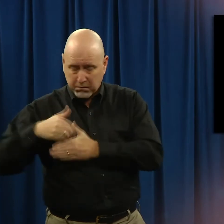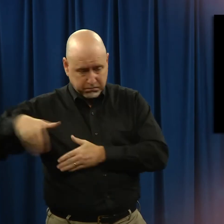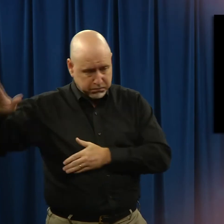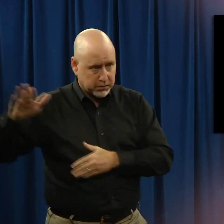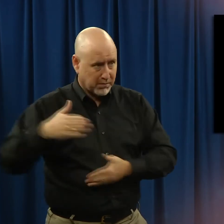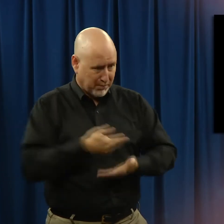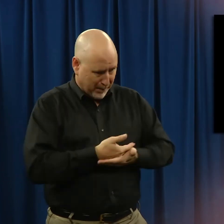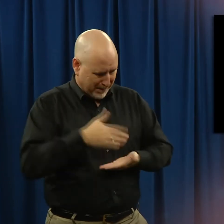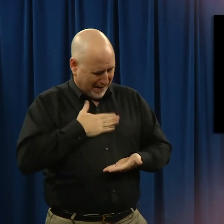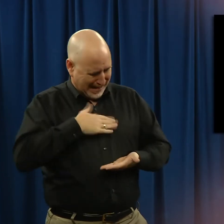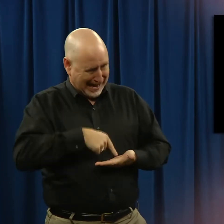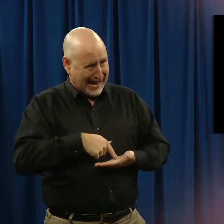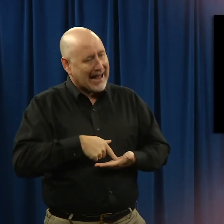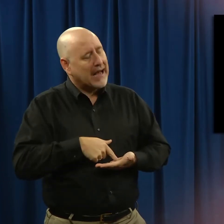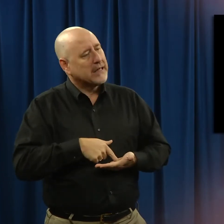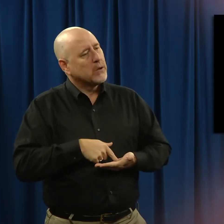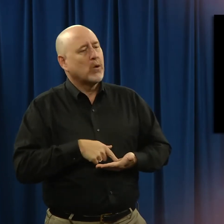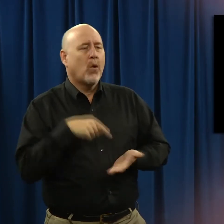baby deserved life.